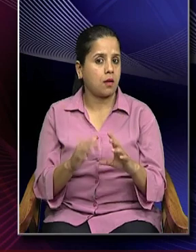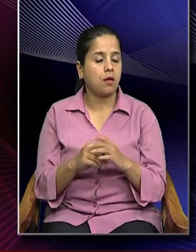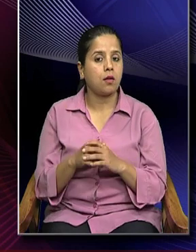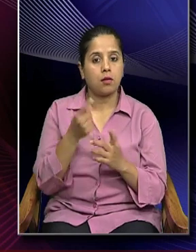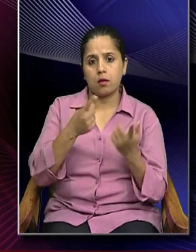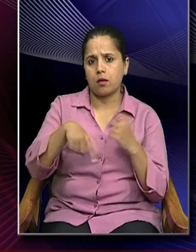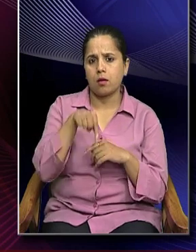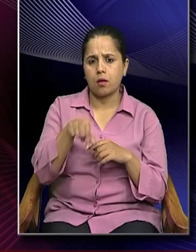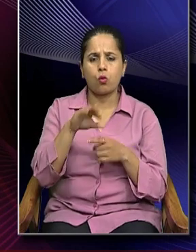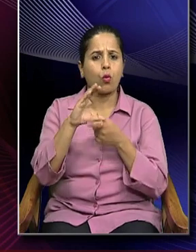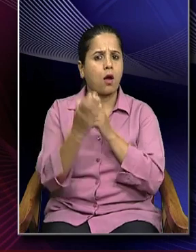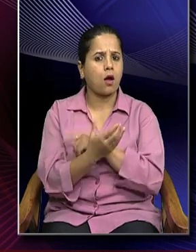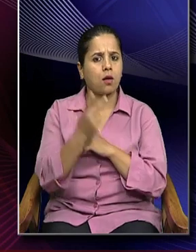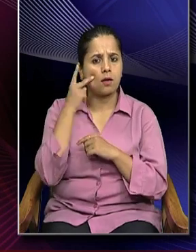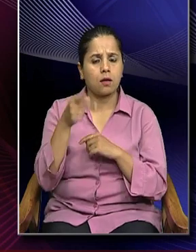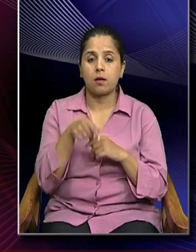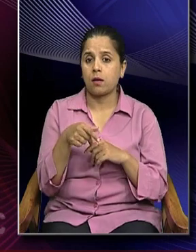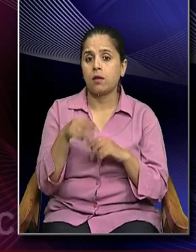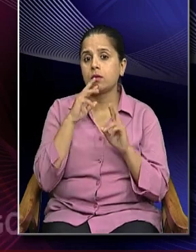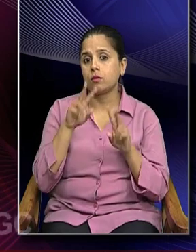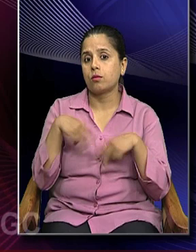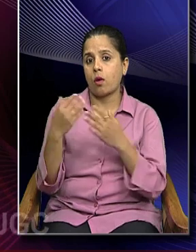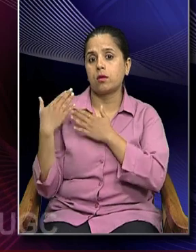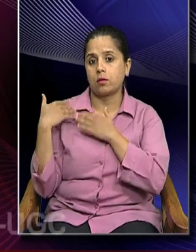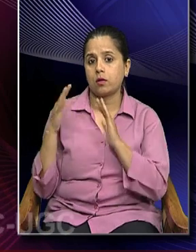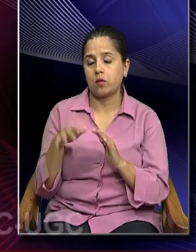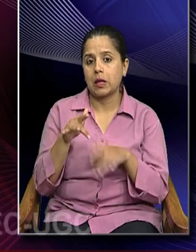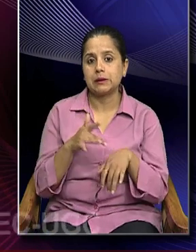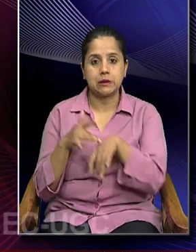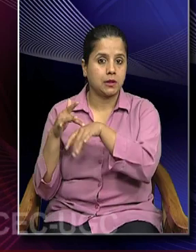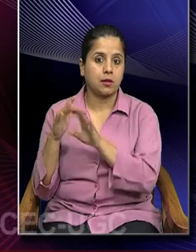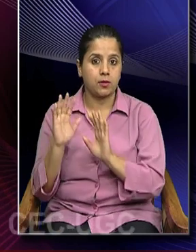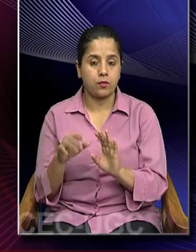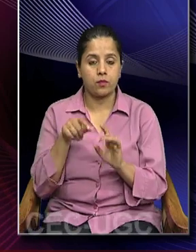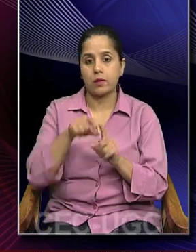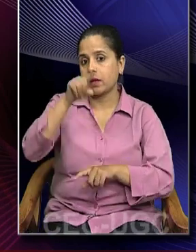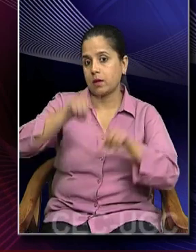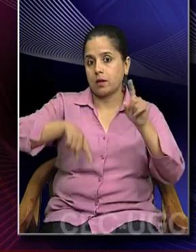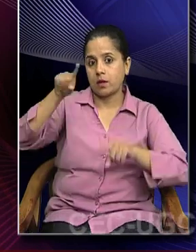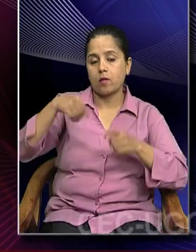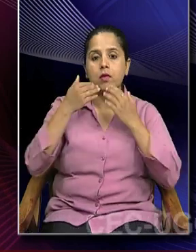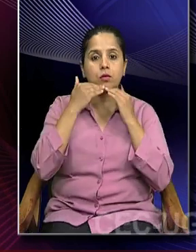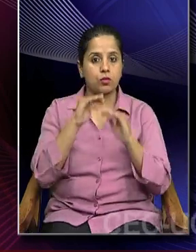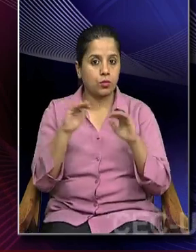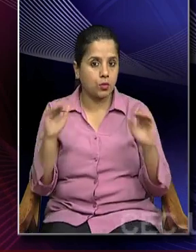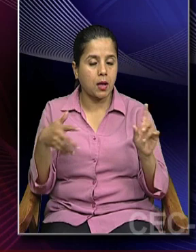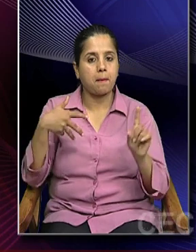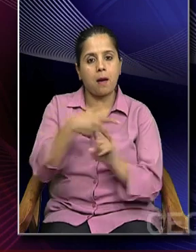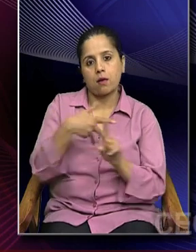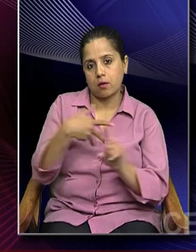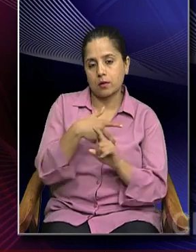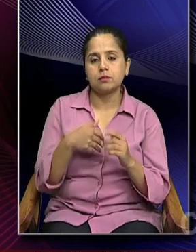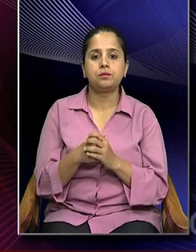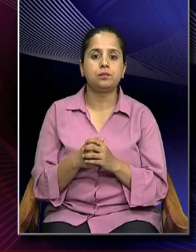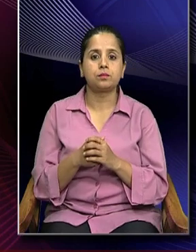are culturally responsive and sensitive to the diverse student background.